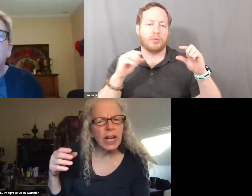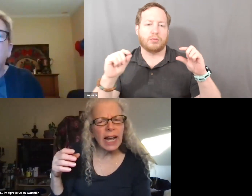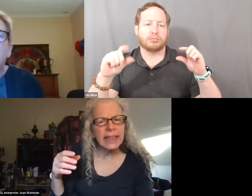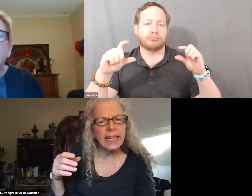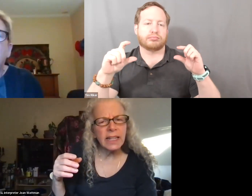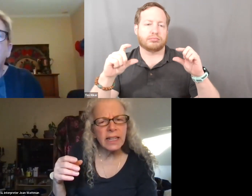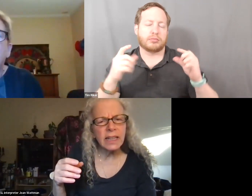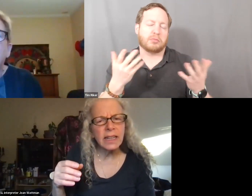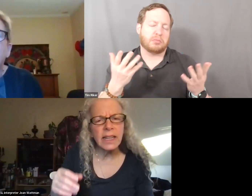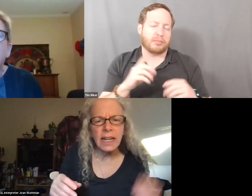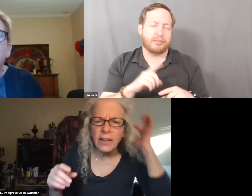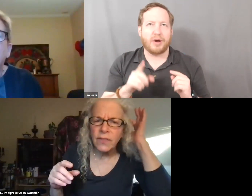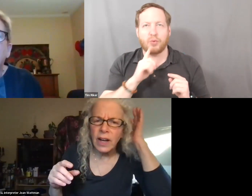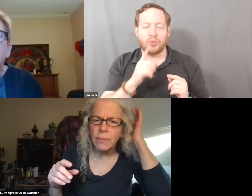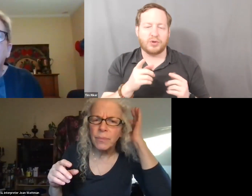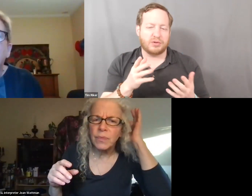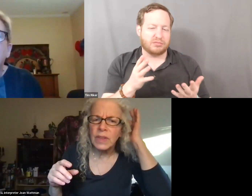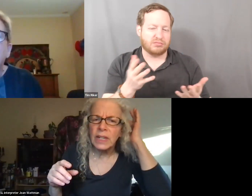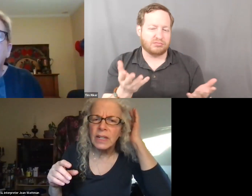It should, I think that if